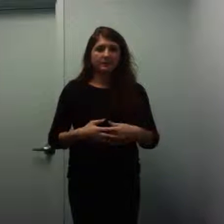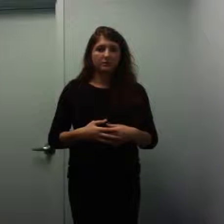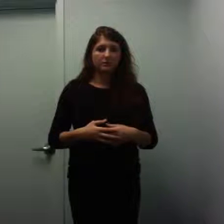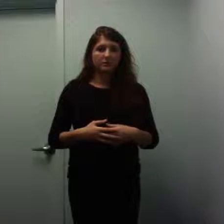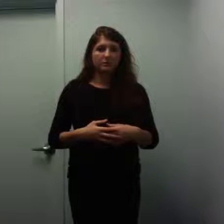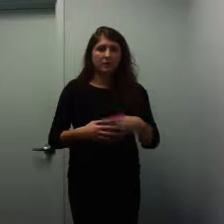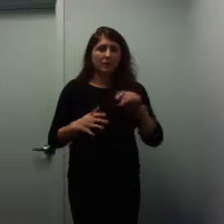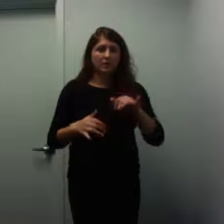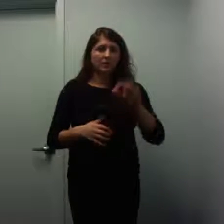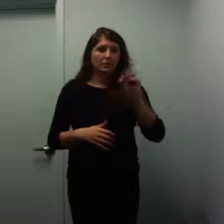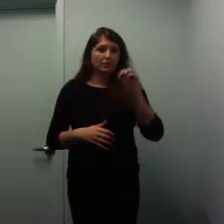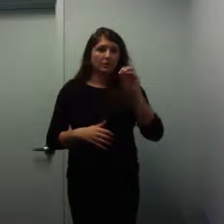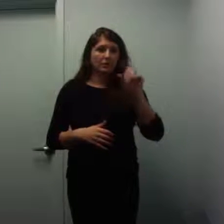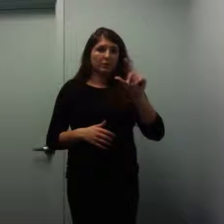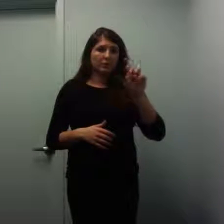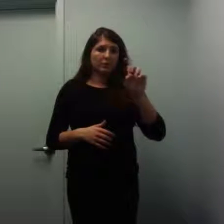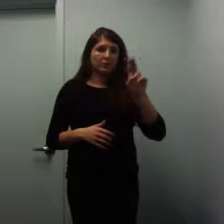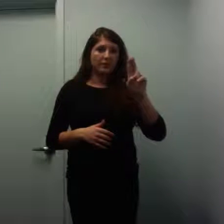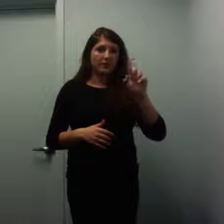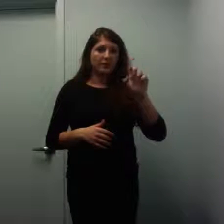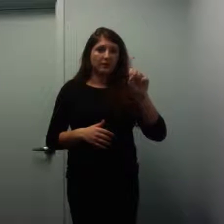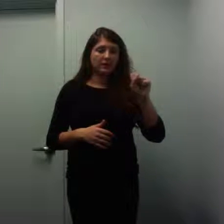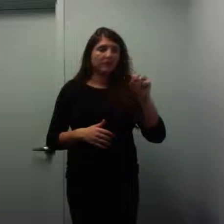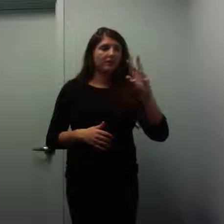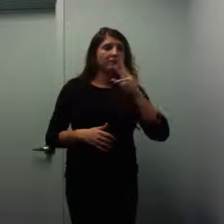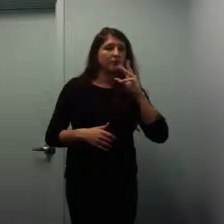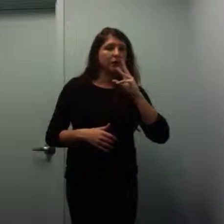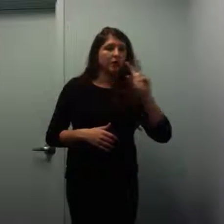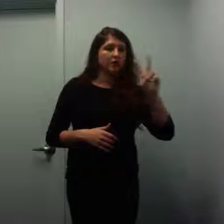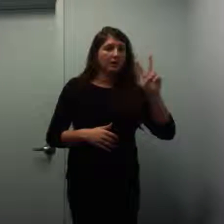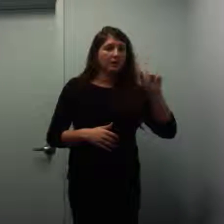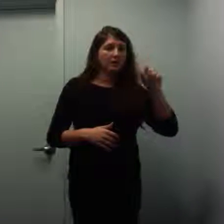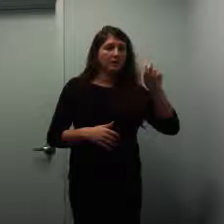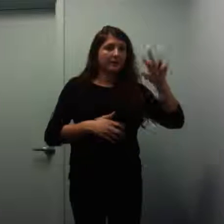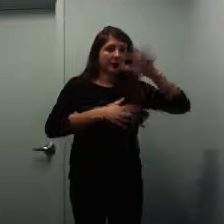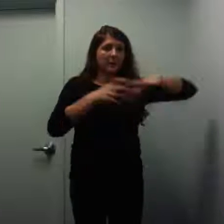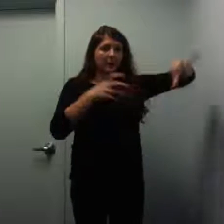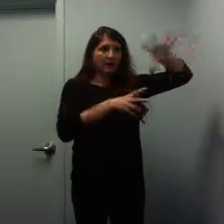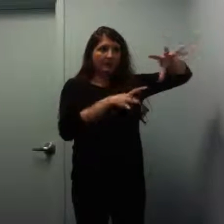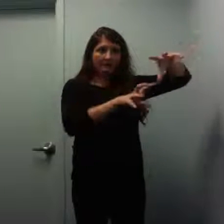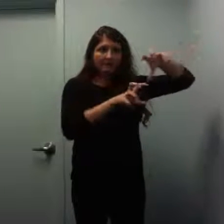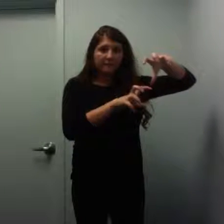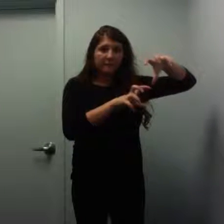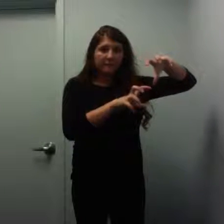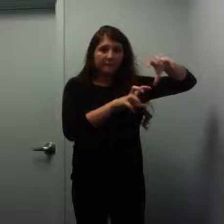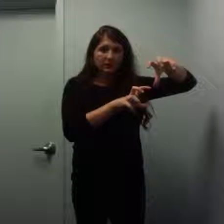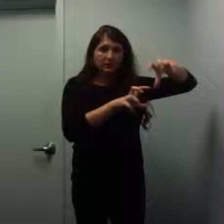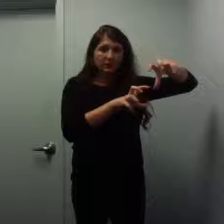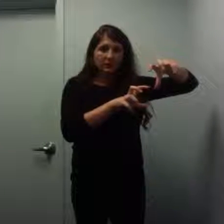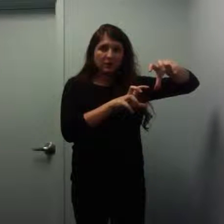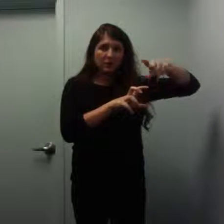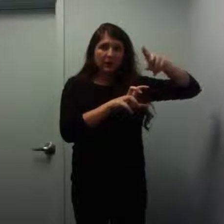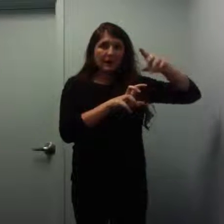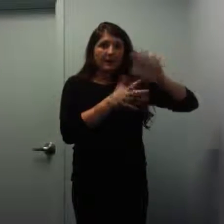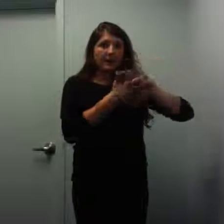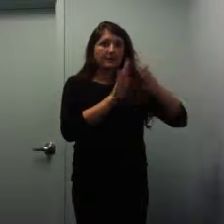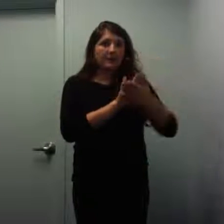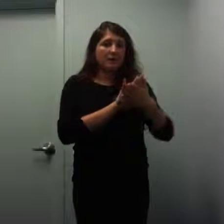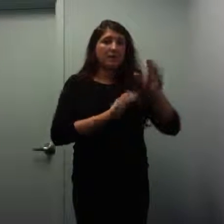molecules of water vapor in the atmosphere and you freeze them. And then they accumulate as frost. So you